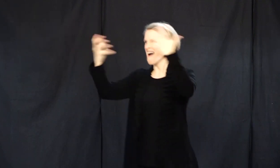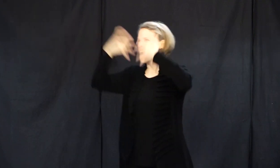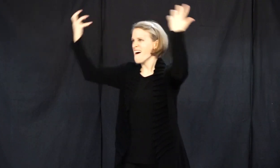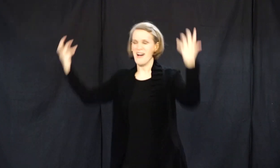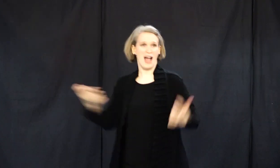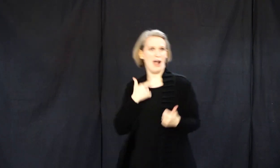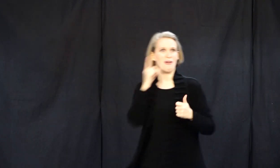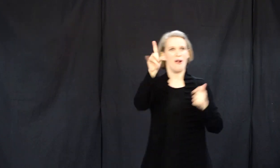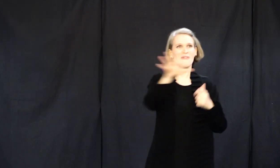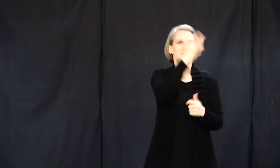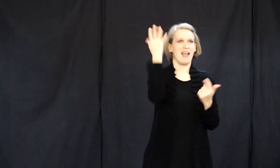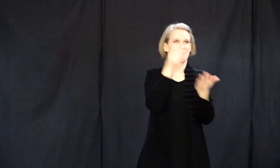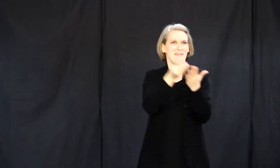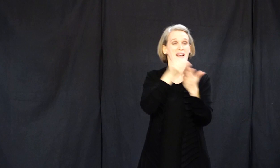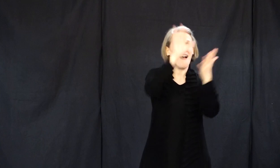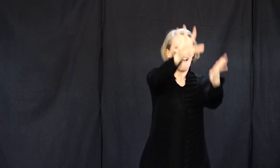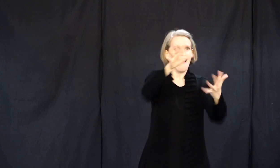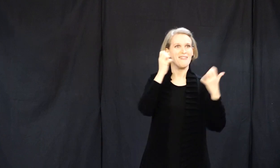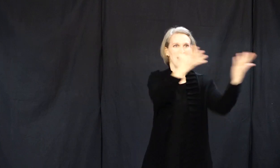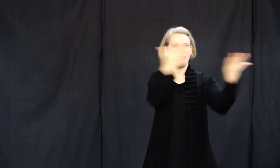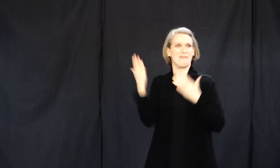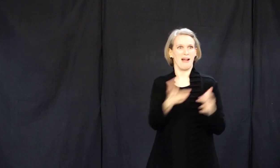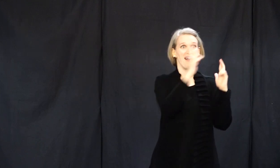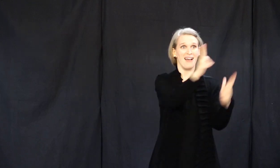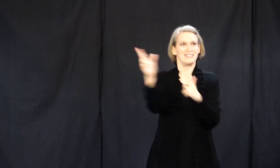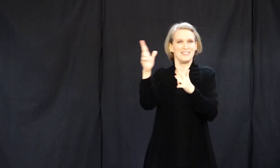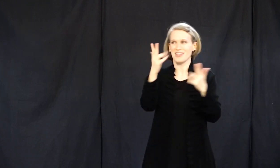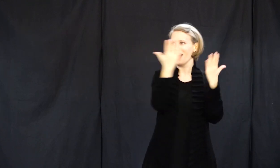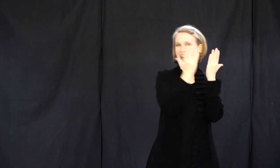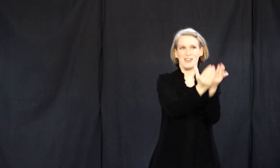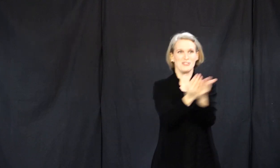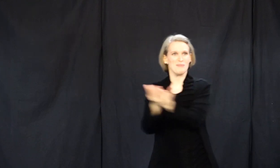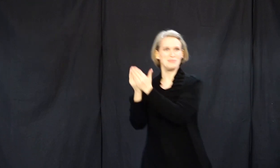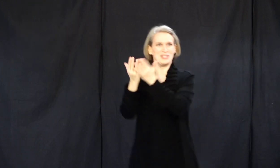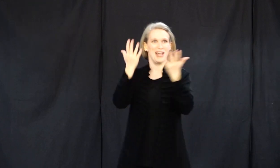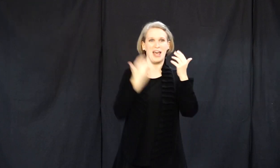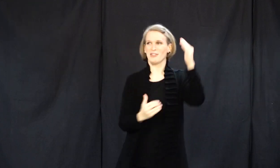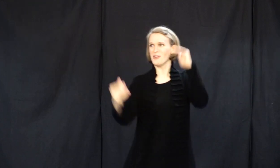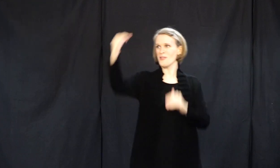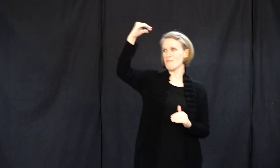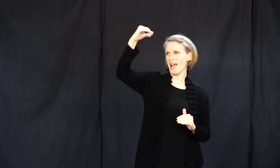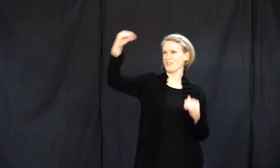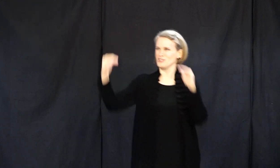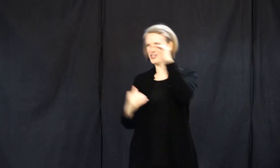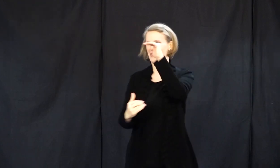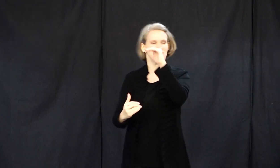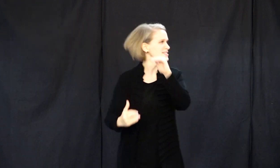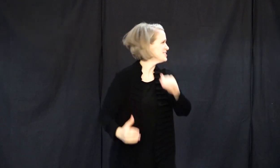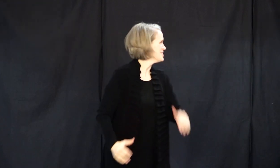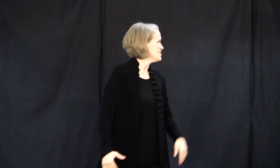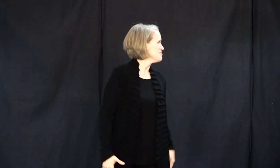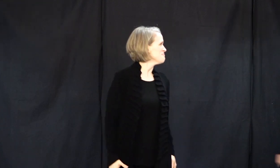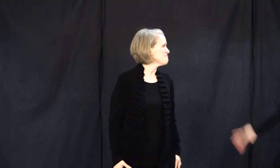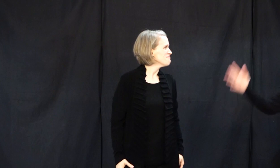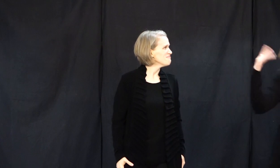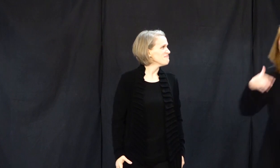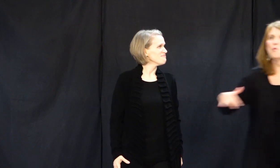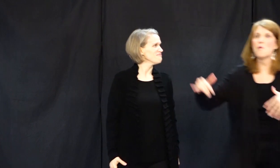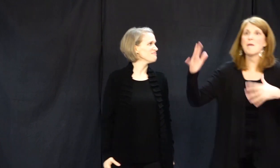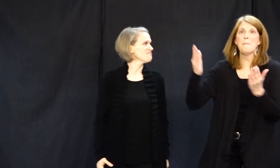I go to France for more fun, I come back with more guns and ships, and so their balance shifts. We rendezvous with